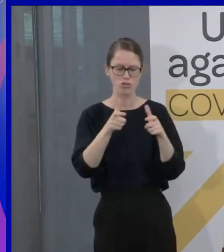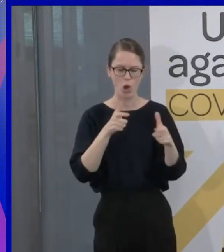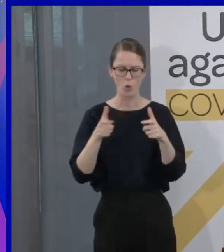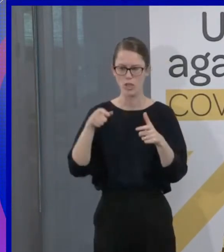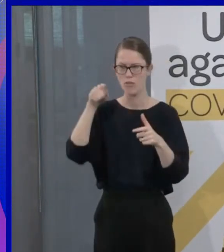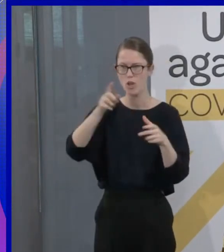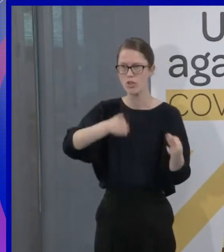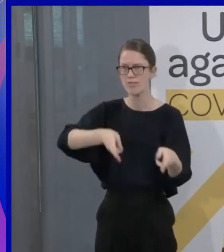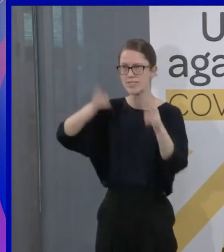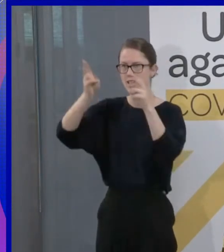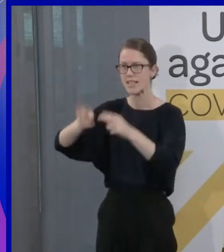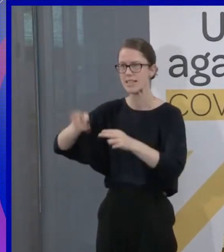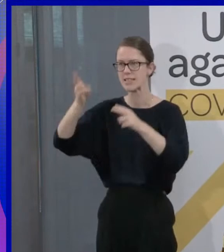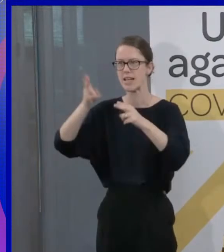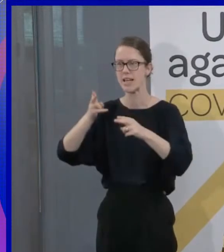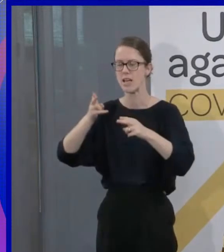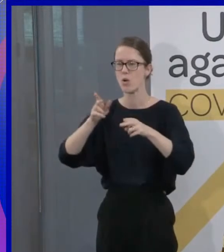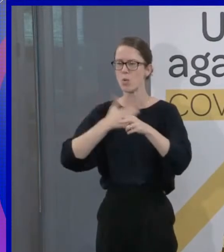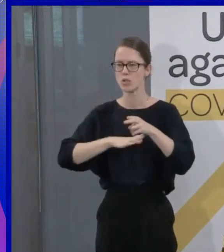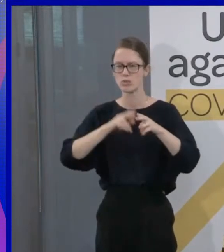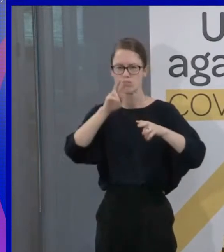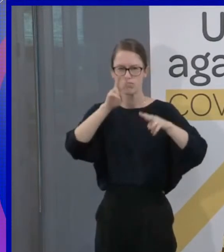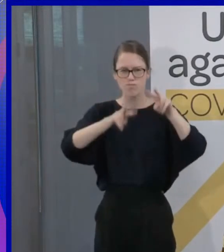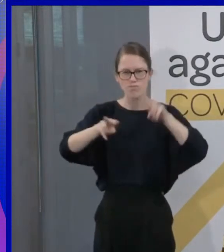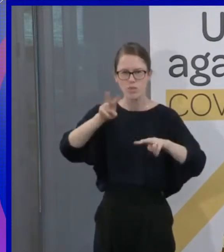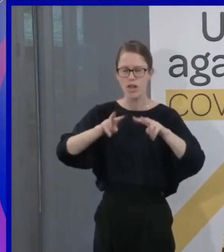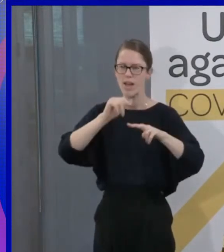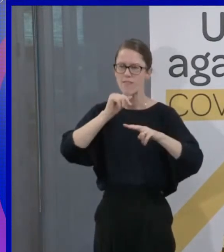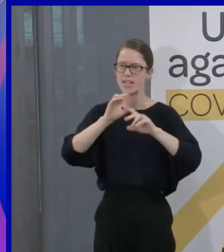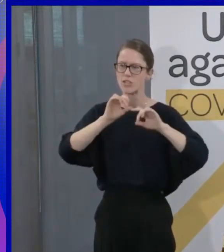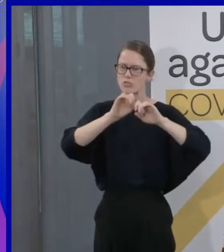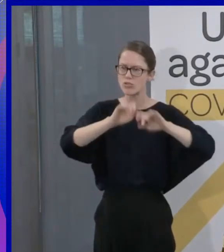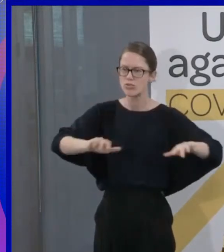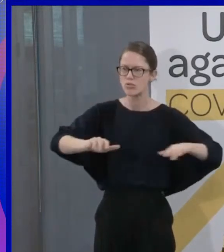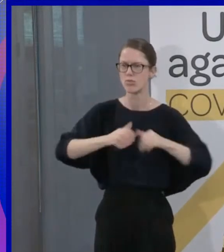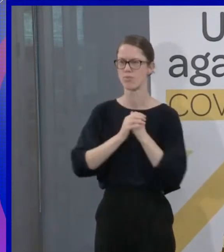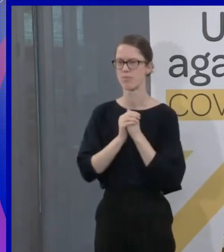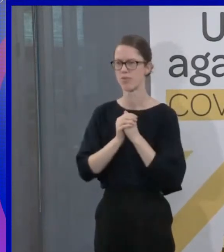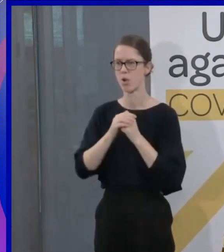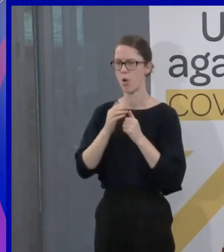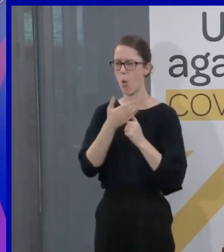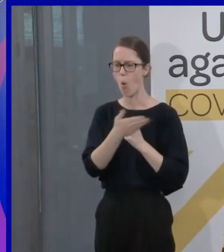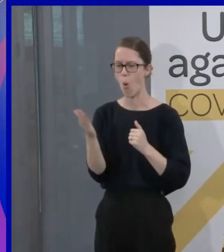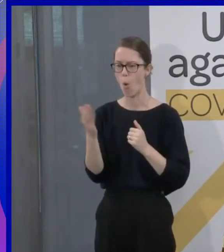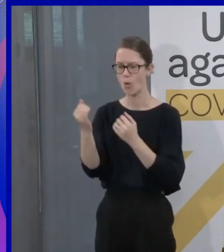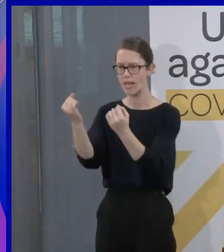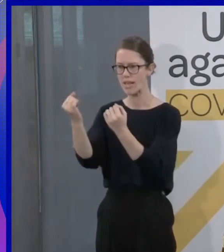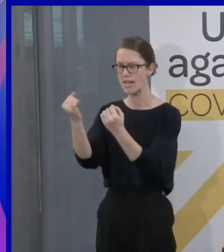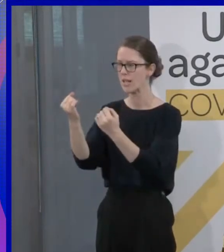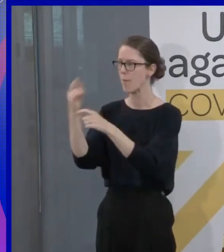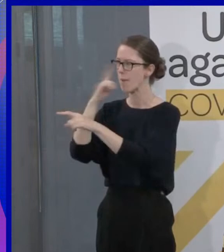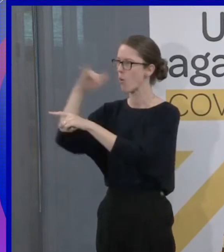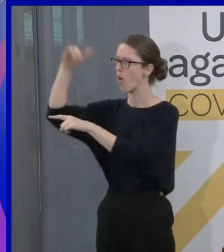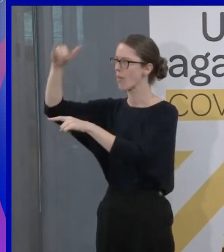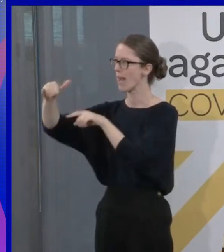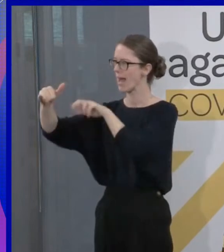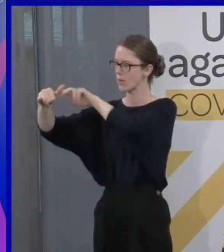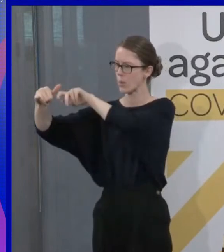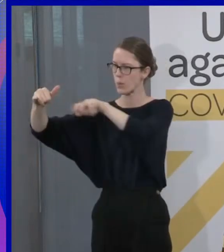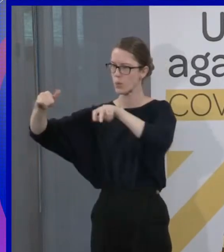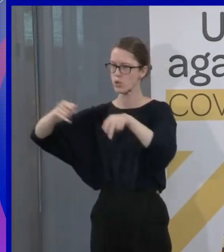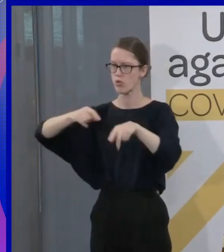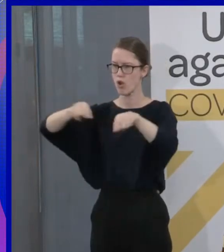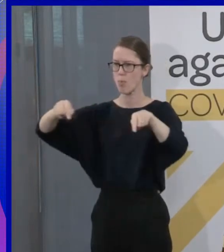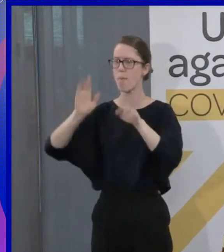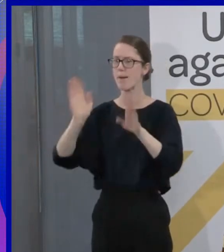of the facilities, and we had introduced a number of new measures like masks for all guests from plane to room when they first arrived,